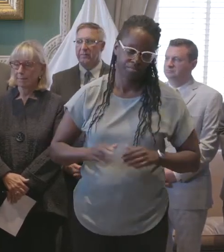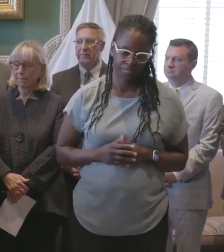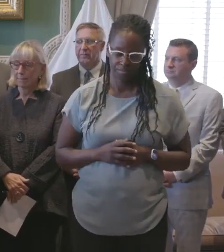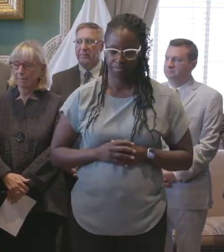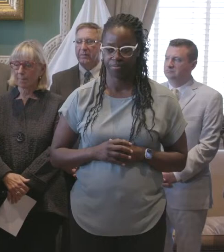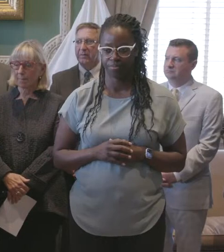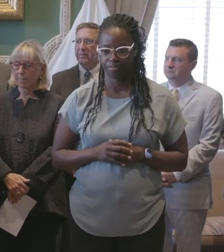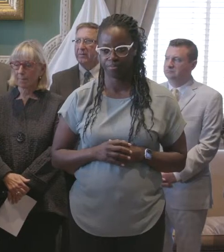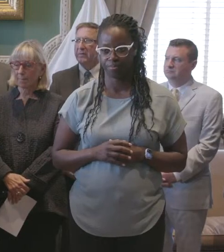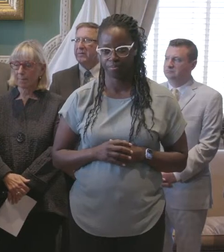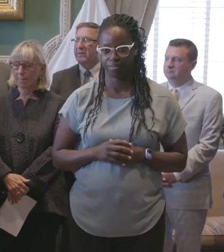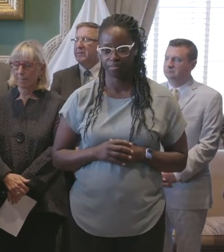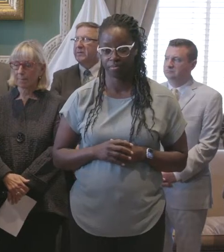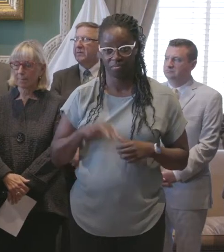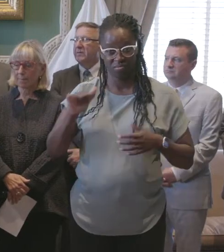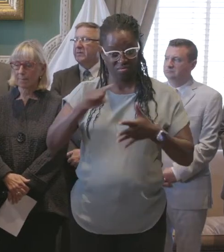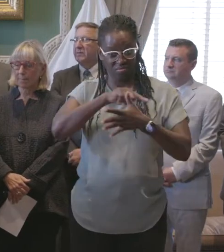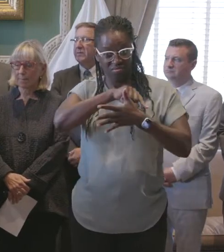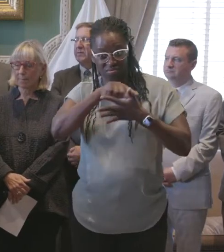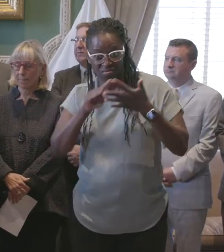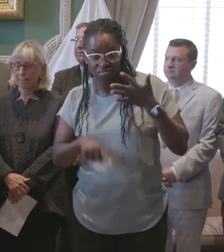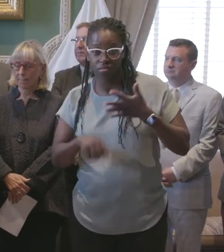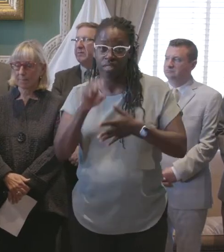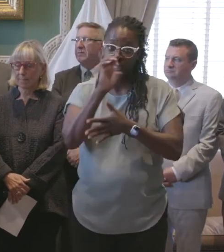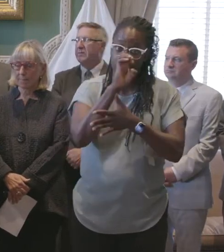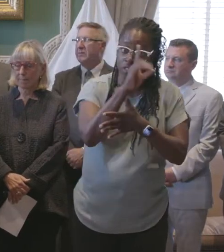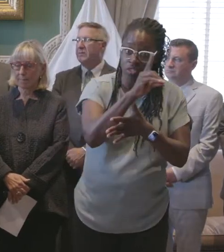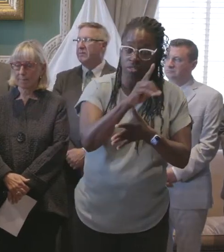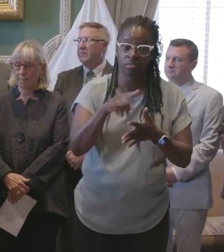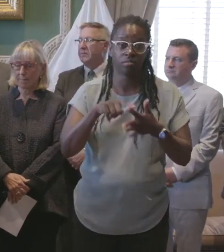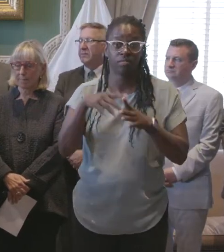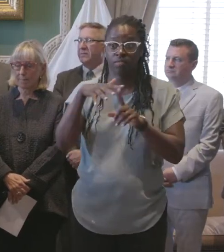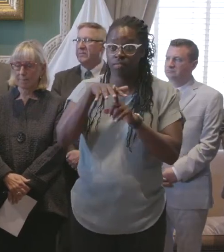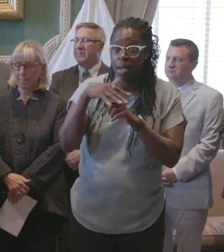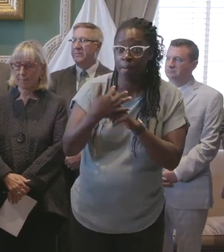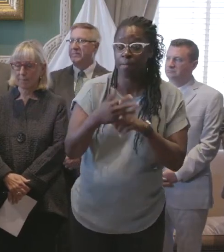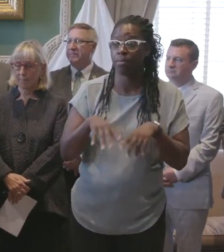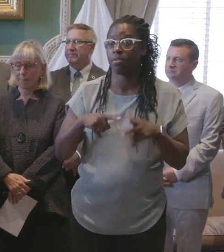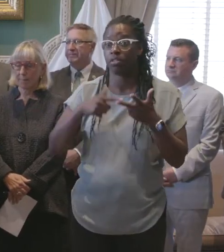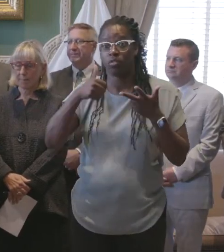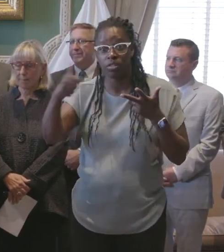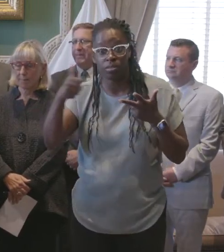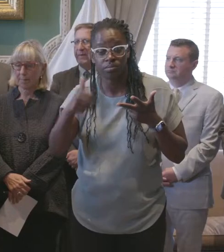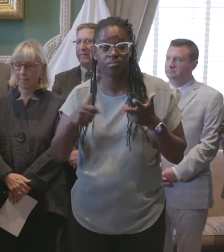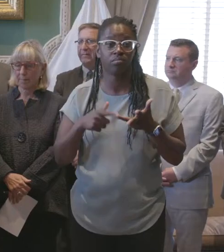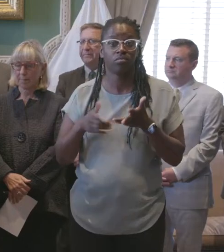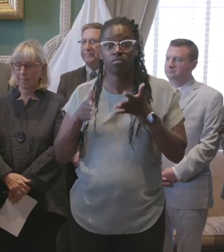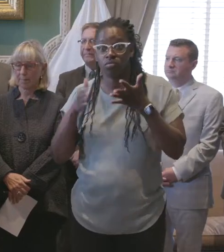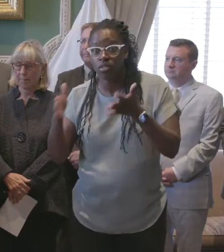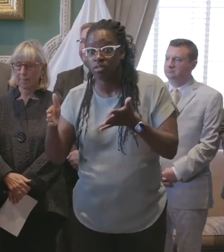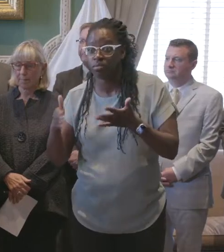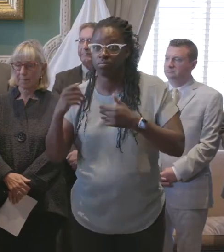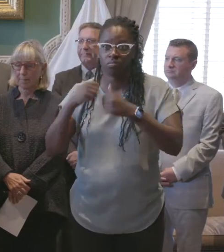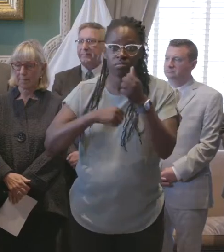on making life better, making life easier for people in Massachusetts, making it more affordable to live here,